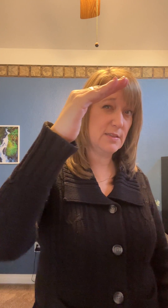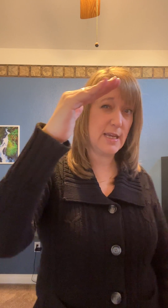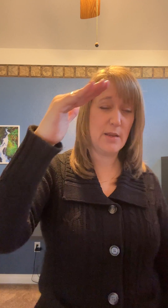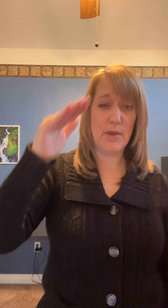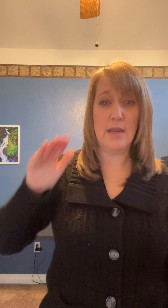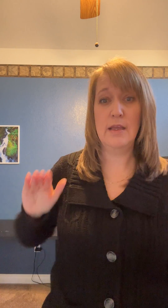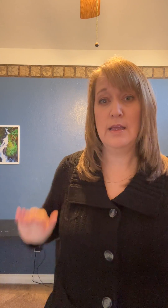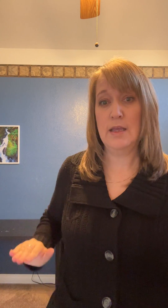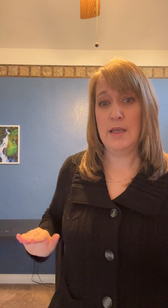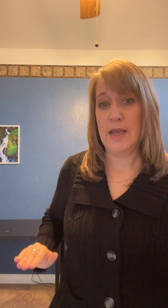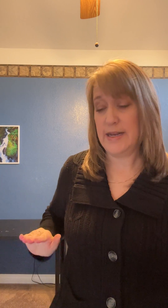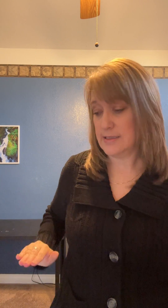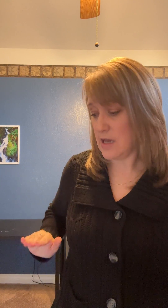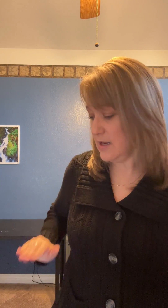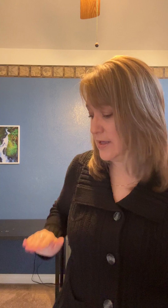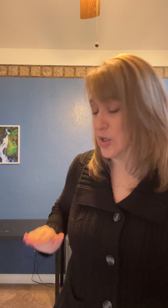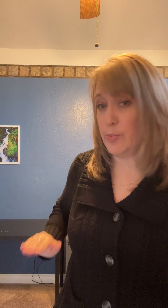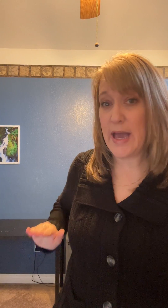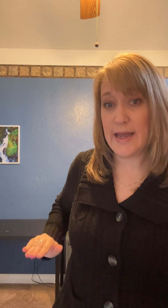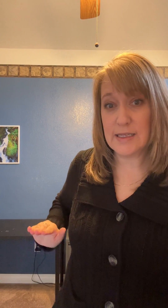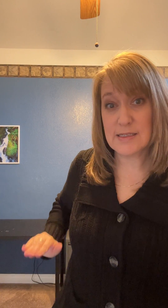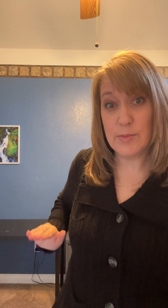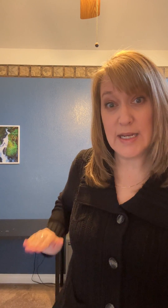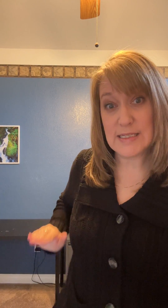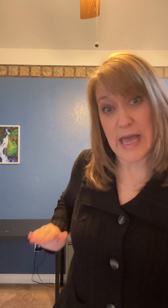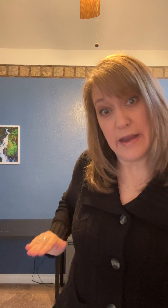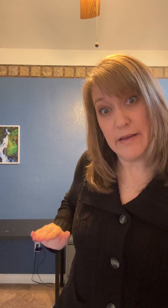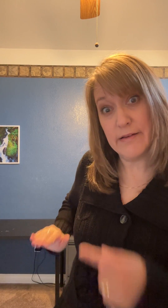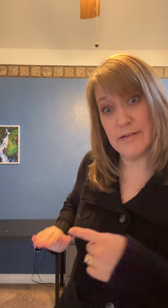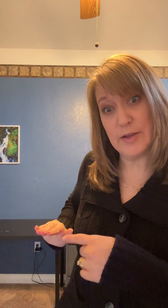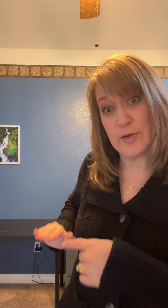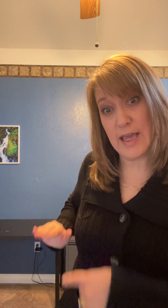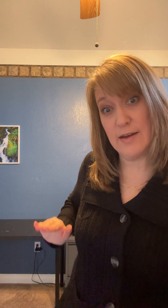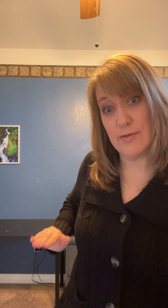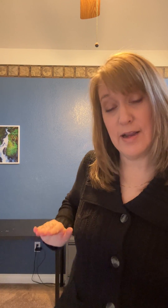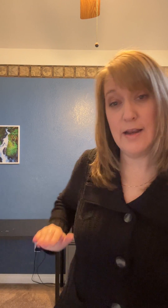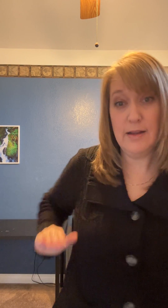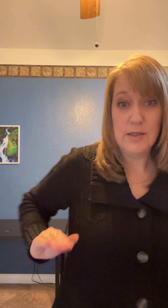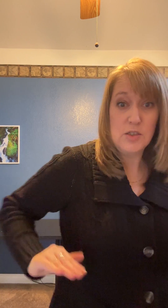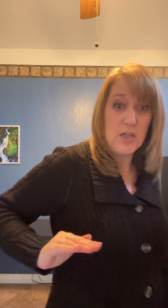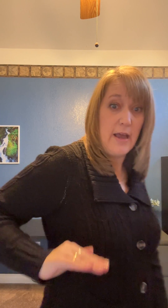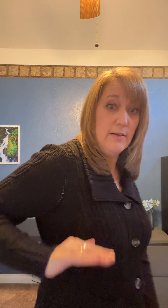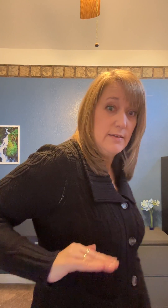tiny bit, and it's kind of like you're patting somebody's head, a little kid, right? Child.